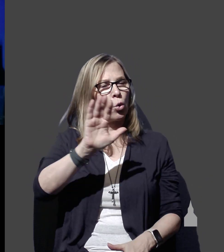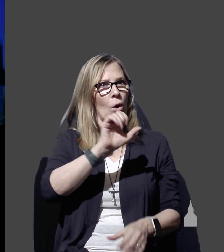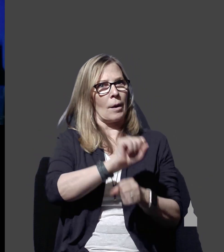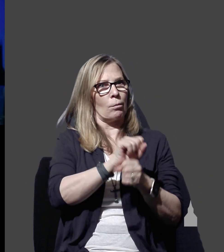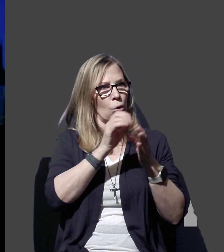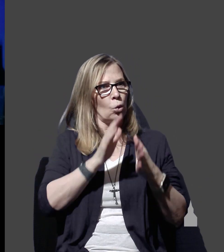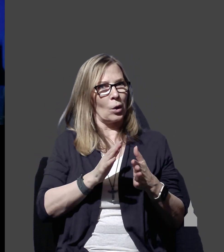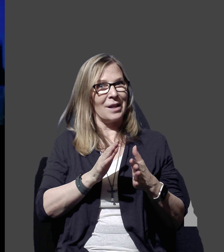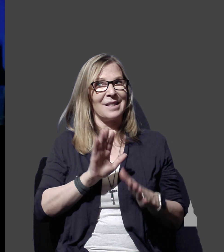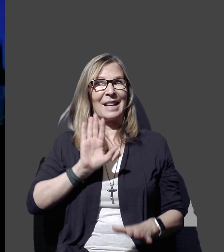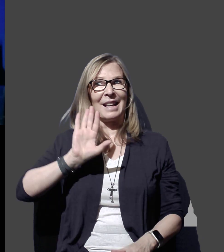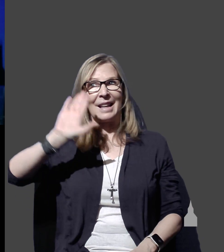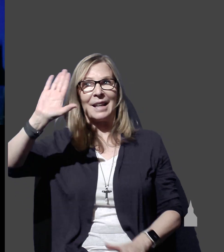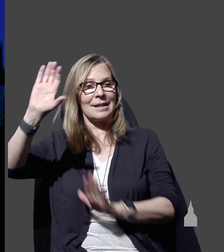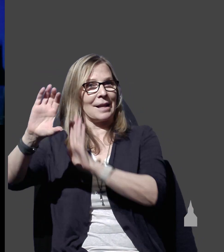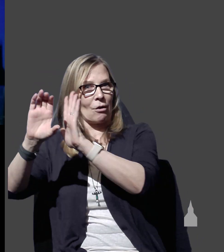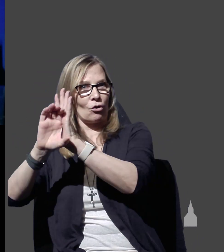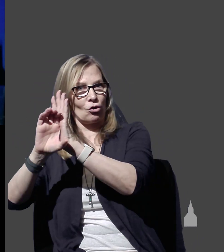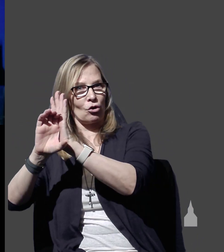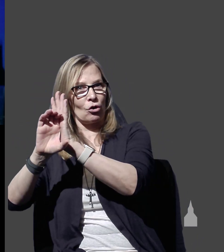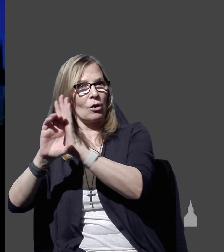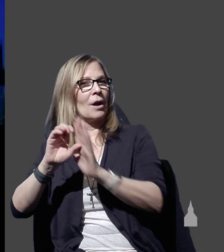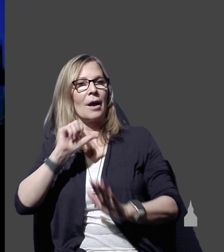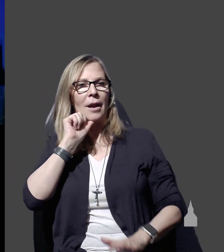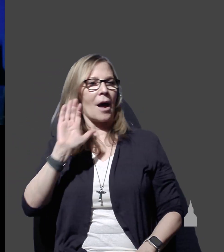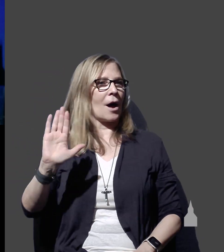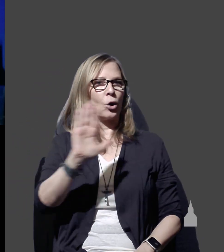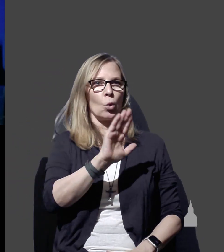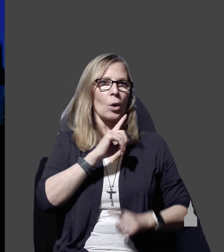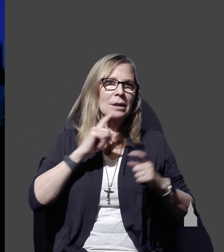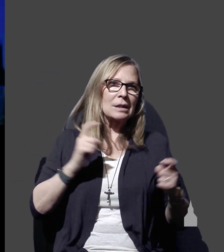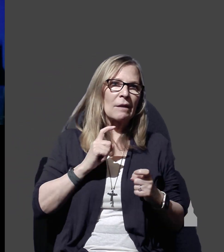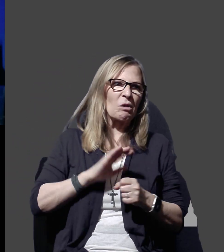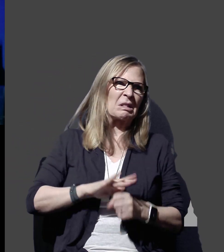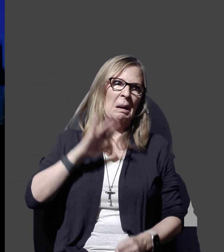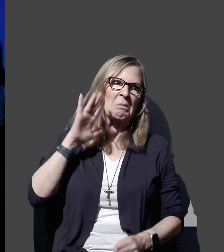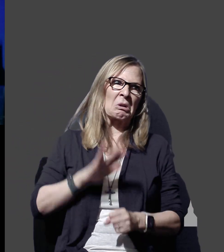kindness, not your sinful temper and frustration.